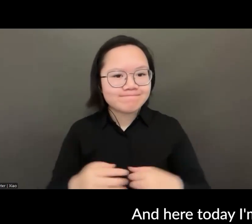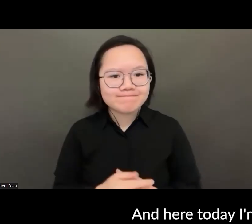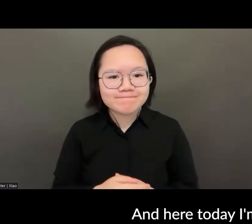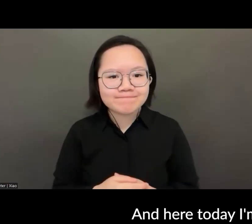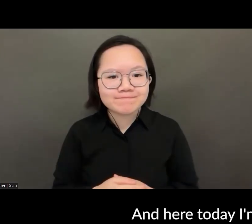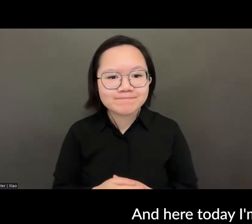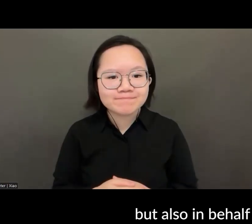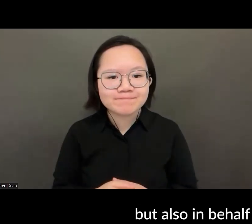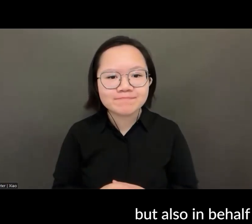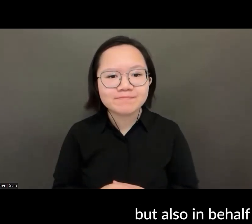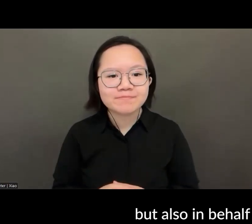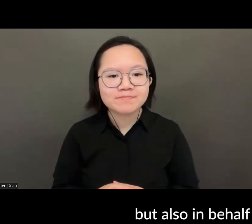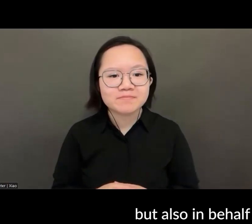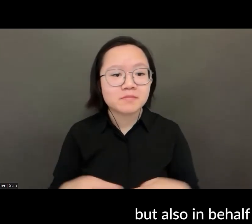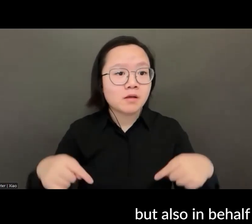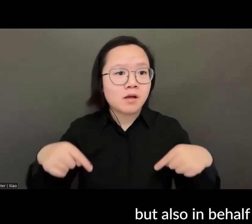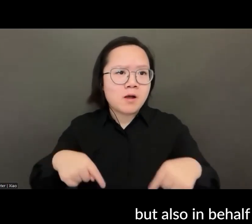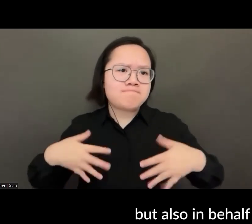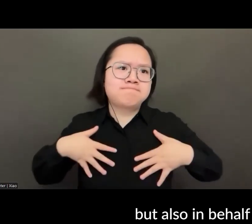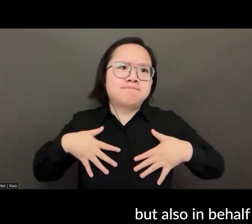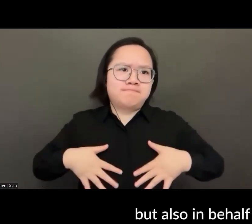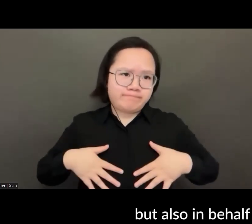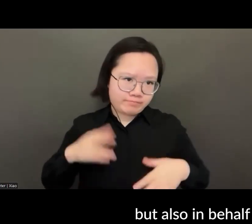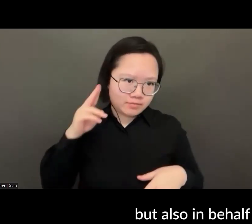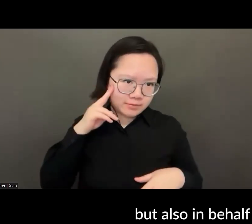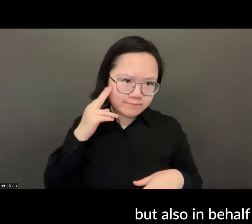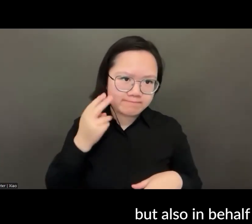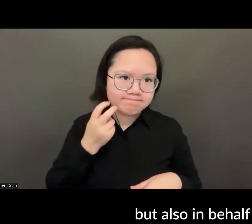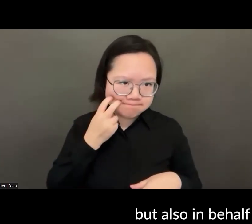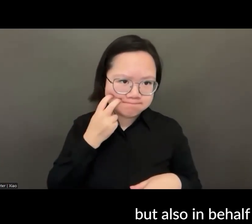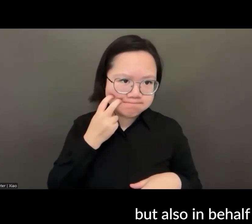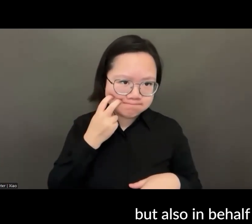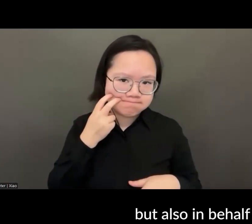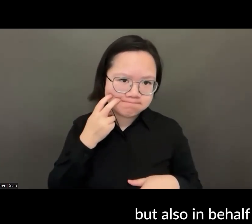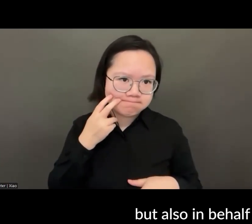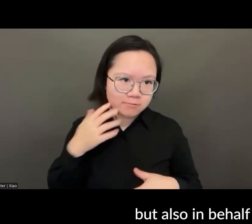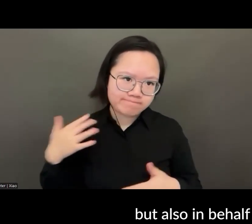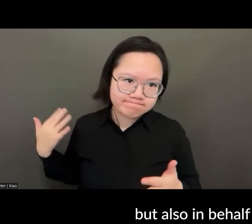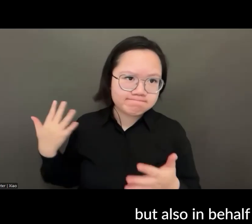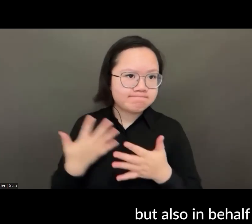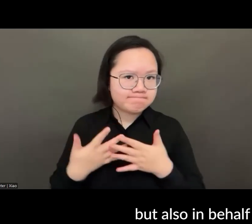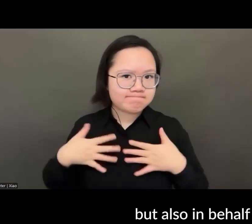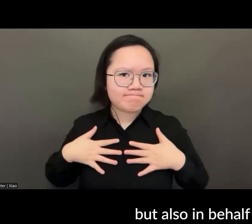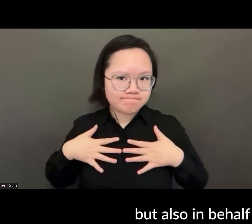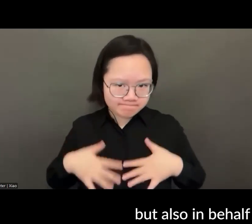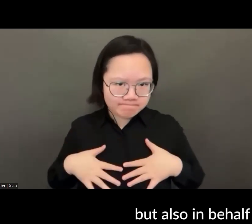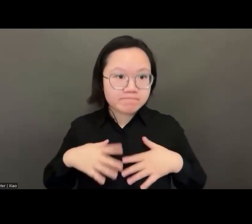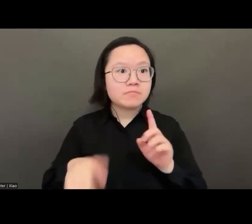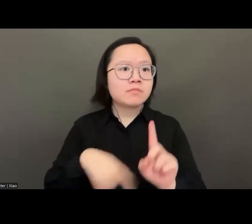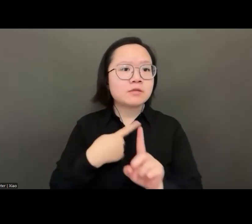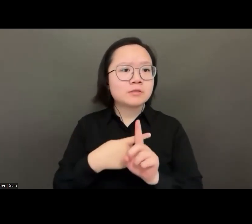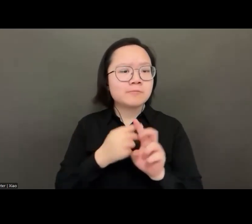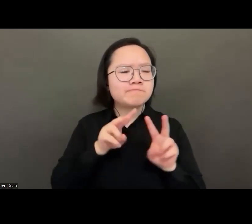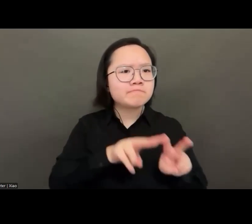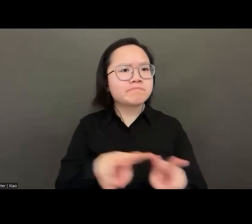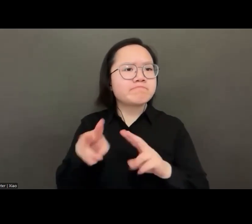person with lived experience, but also in behalf of the community that I represent, and also trying to bring